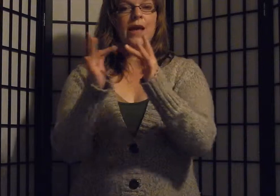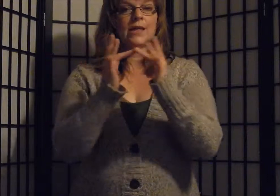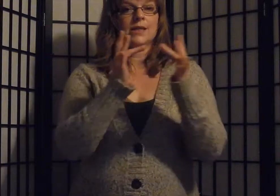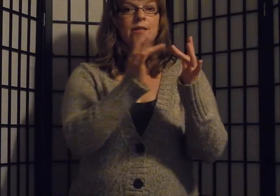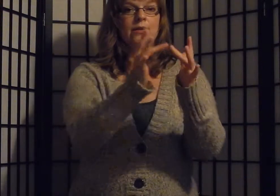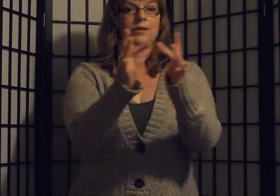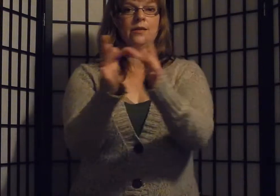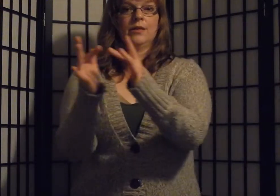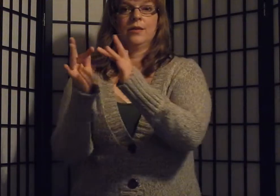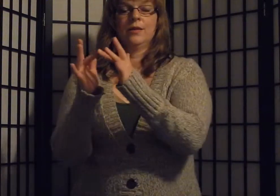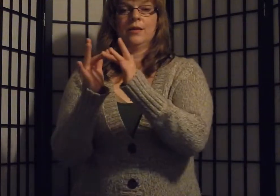Internet.